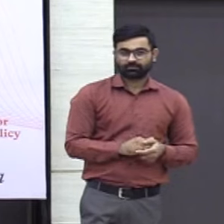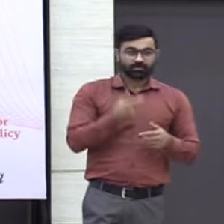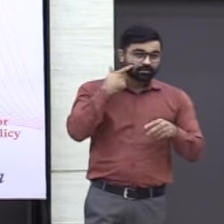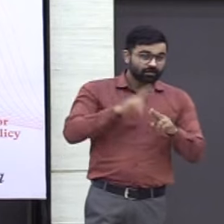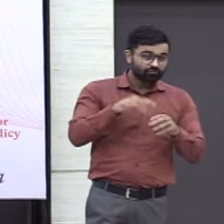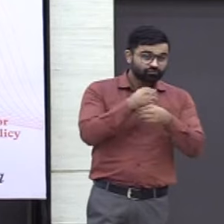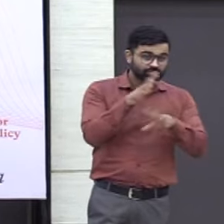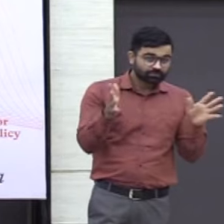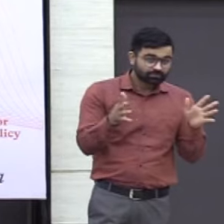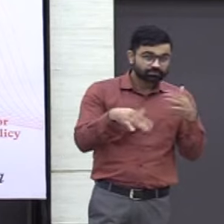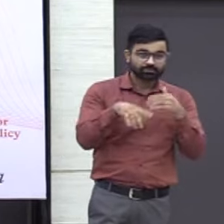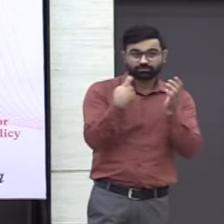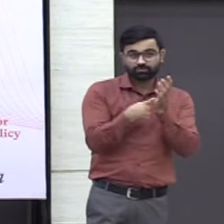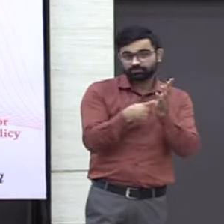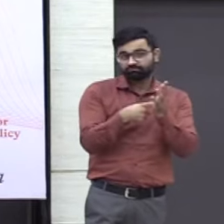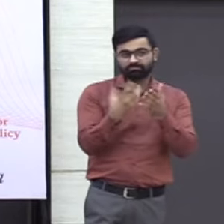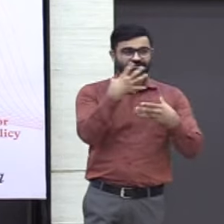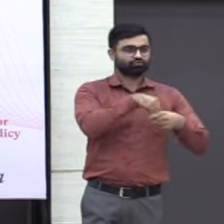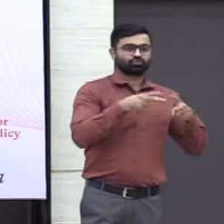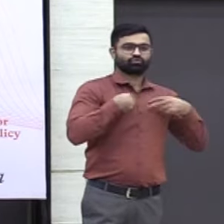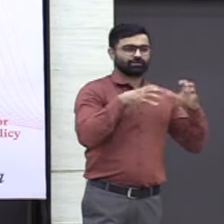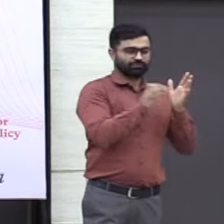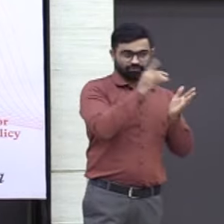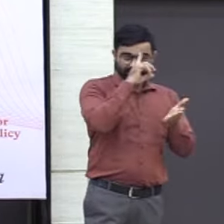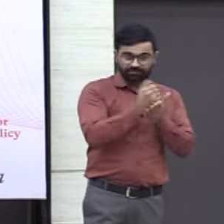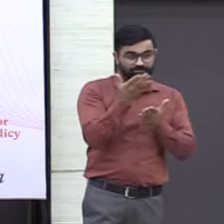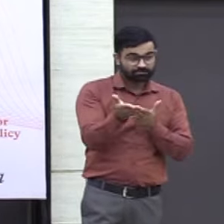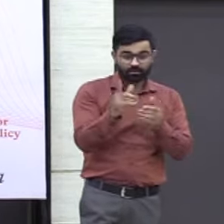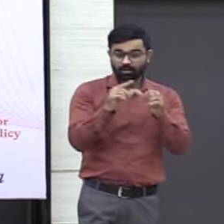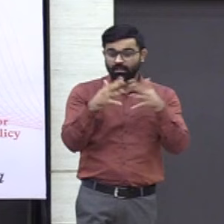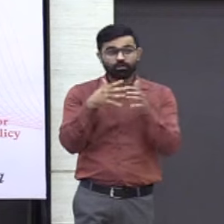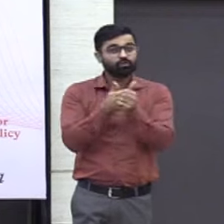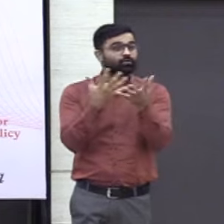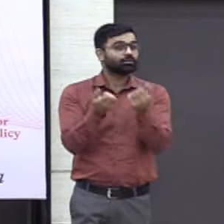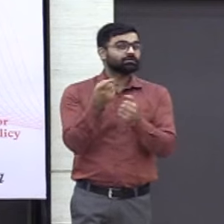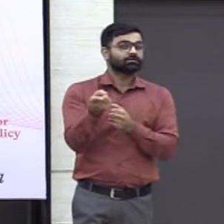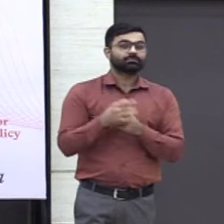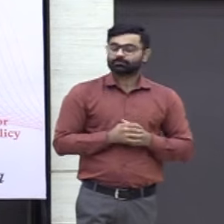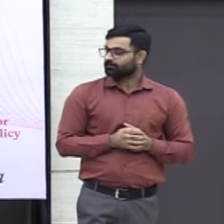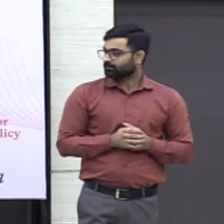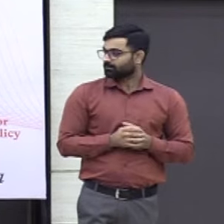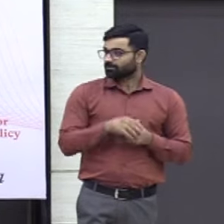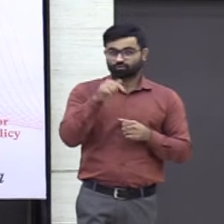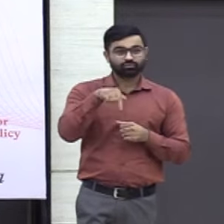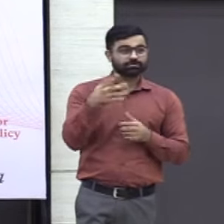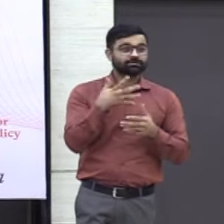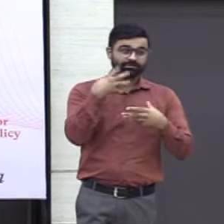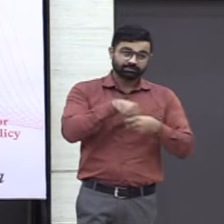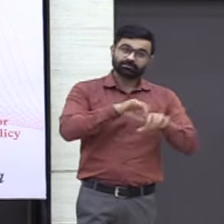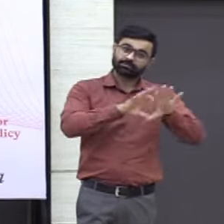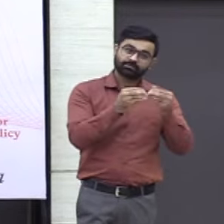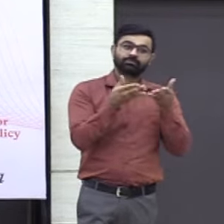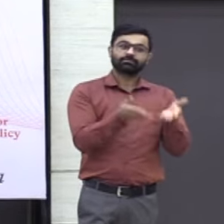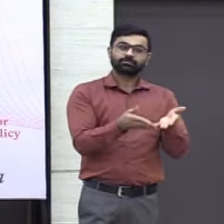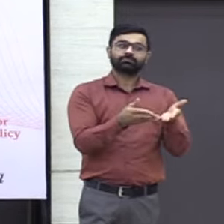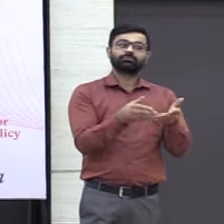in the general statute, it should not be part of the statute. So you have to decide which law do you want, which law should prevail. But